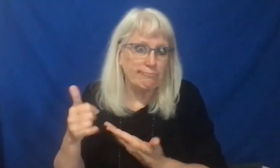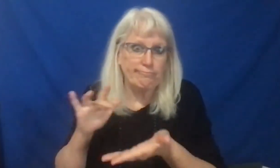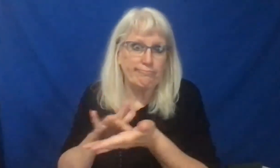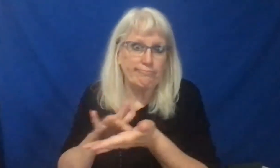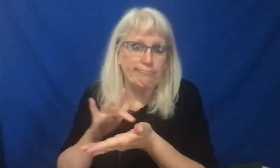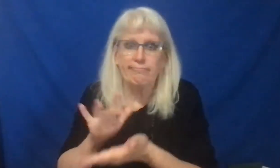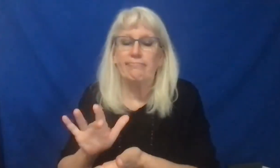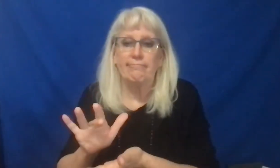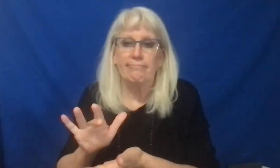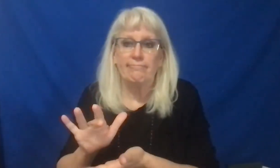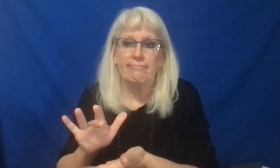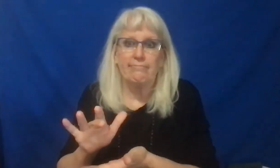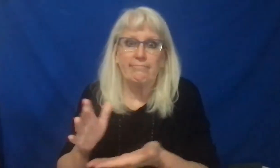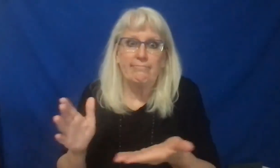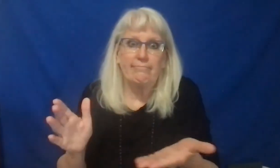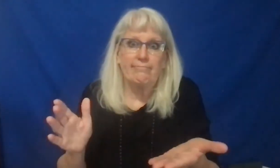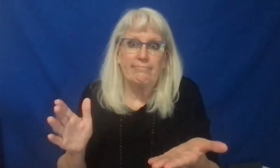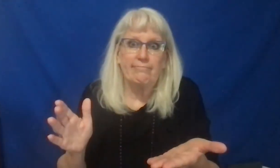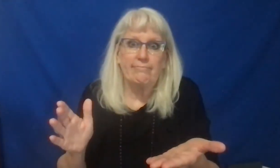flow of today. Apparently that was supposed to happen.